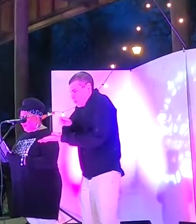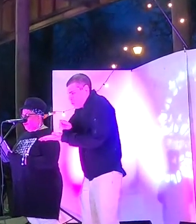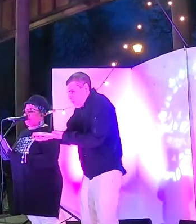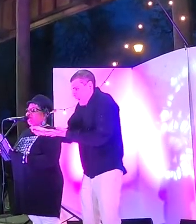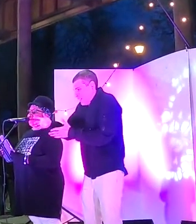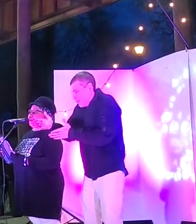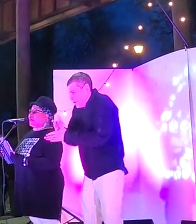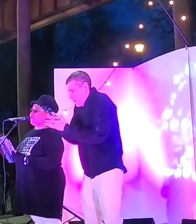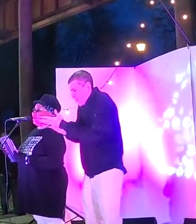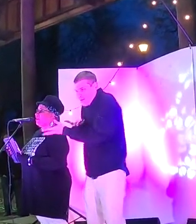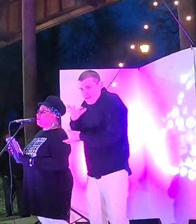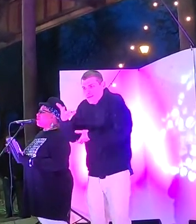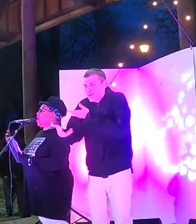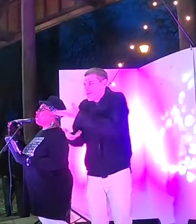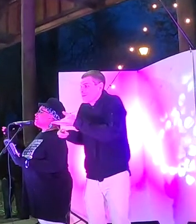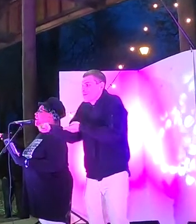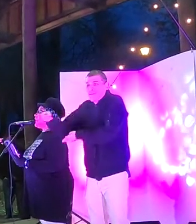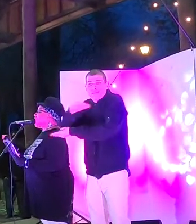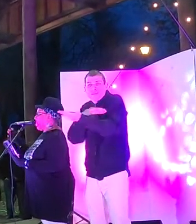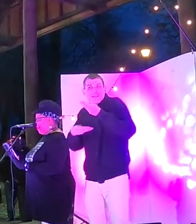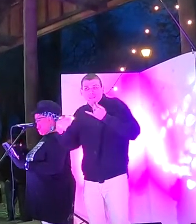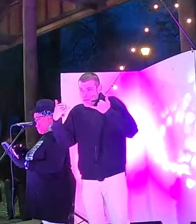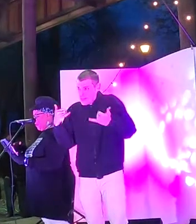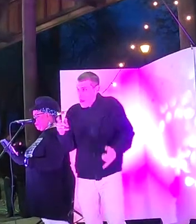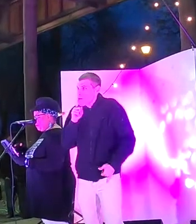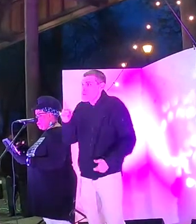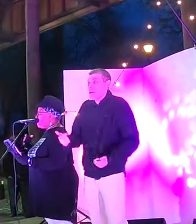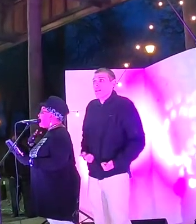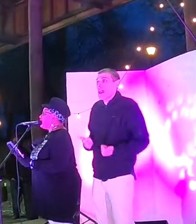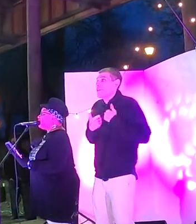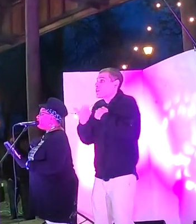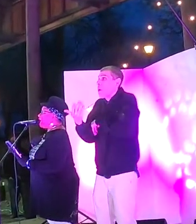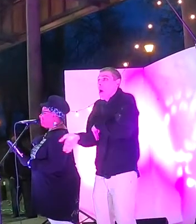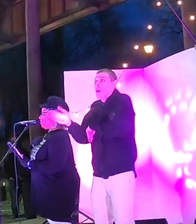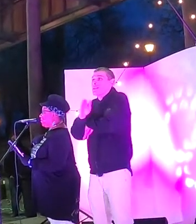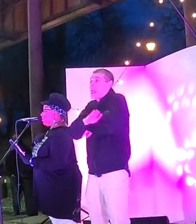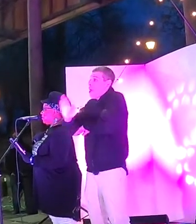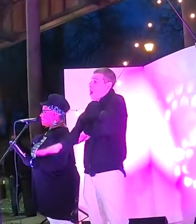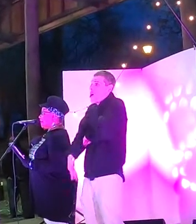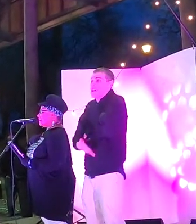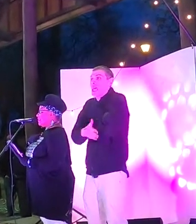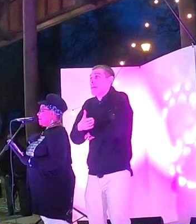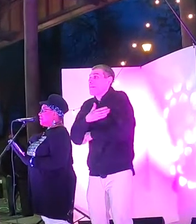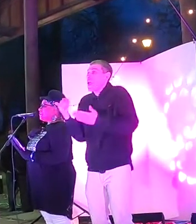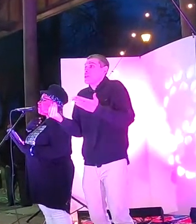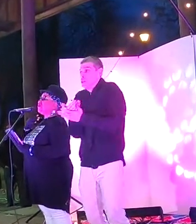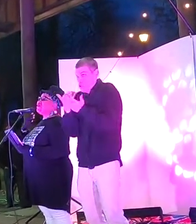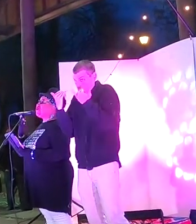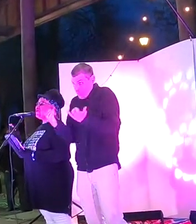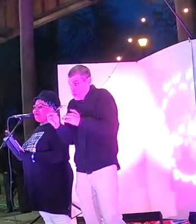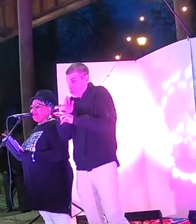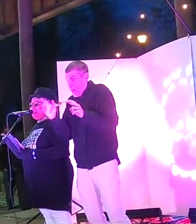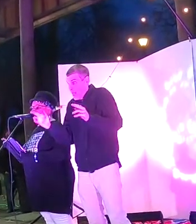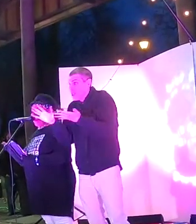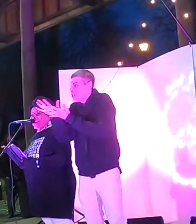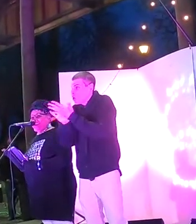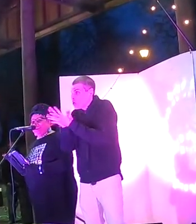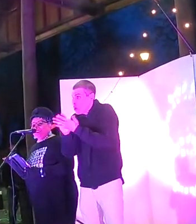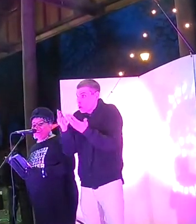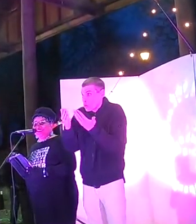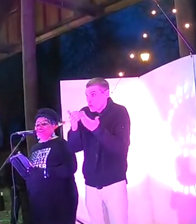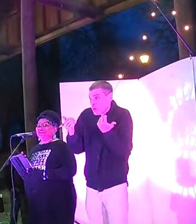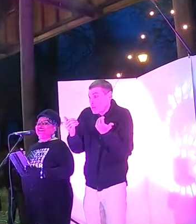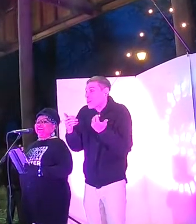to live in real life. So all day and all night, my new mantra recite. Discern truth from the